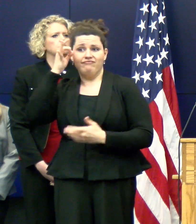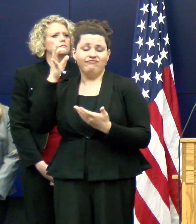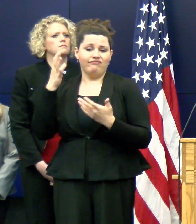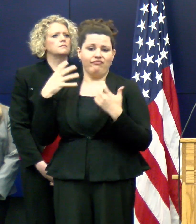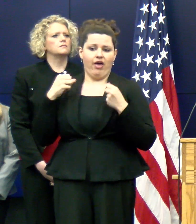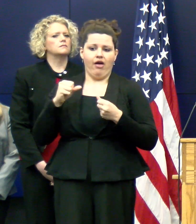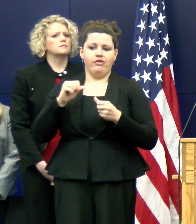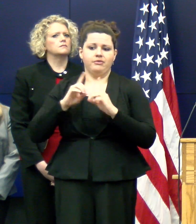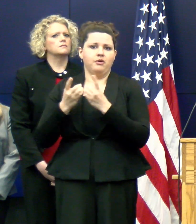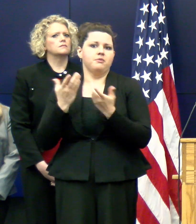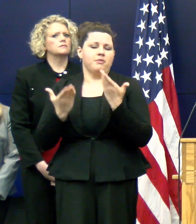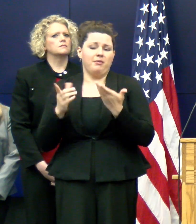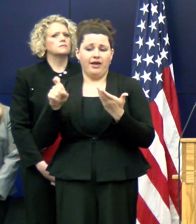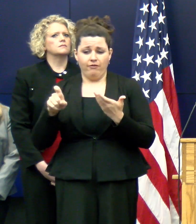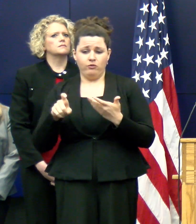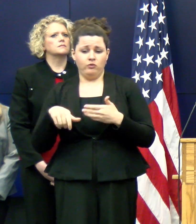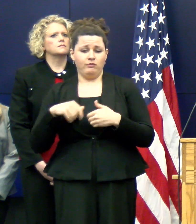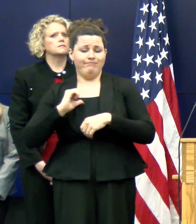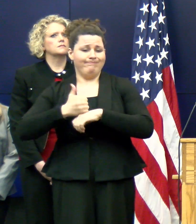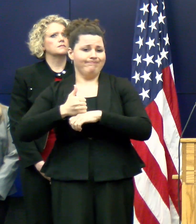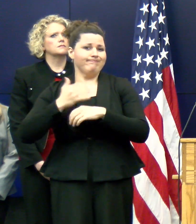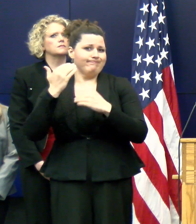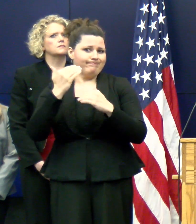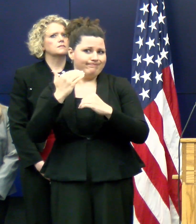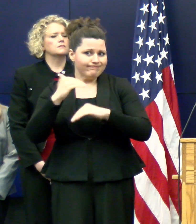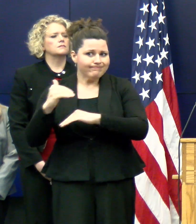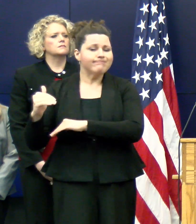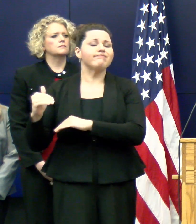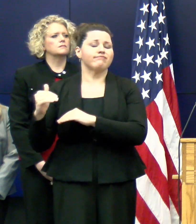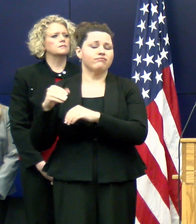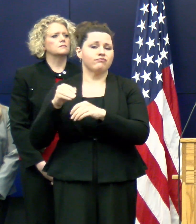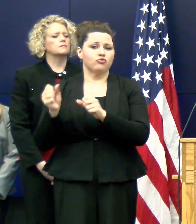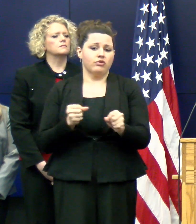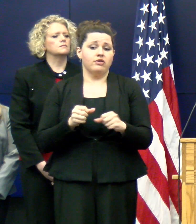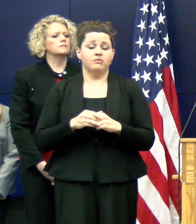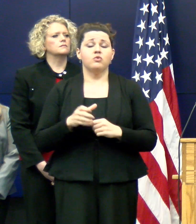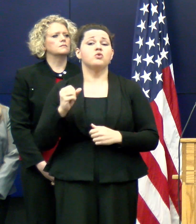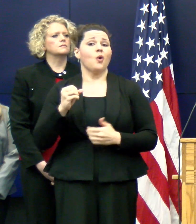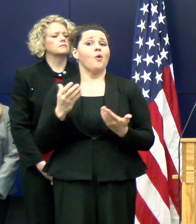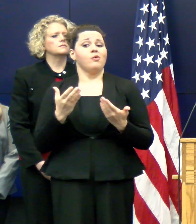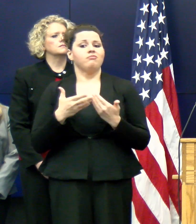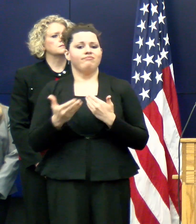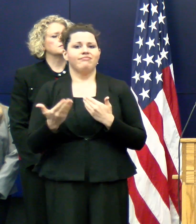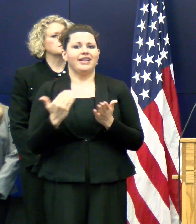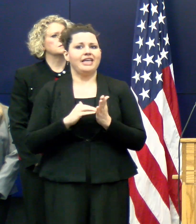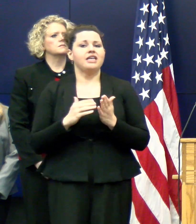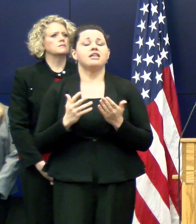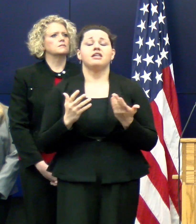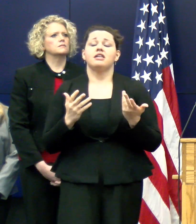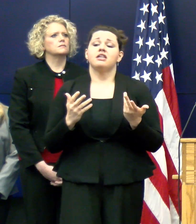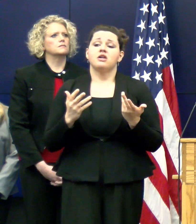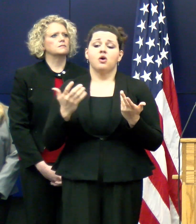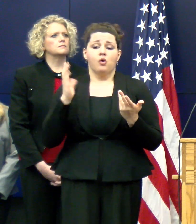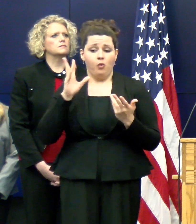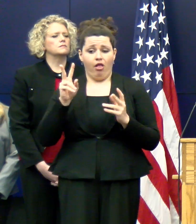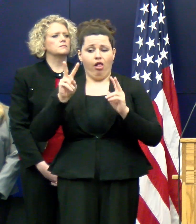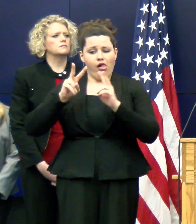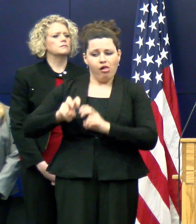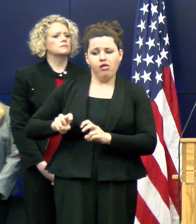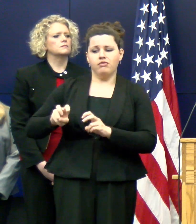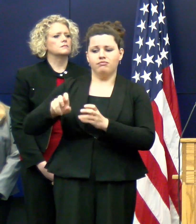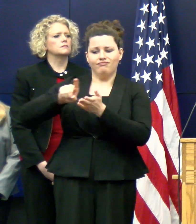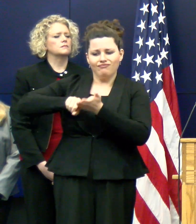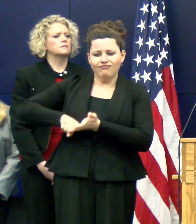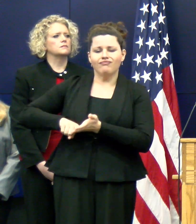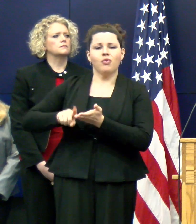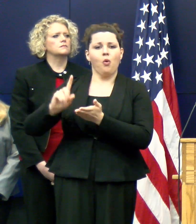additional mitigation strategies. And so as you heard, going forward, we're going to continue to closely follow contact tracing of these cases